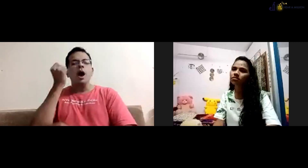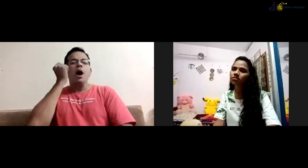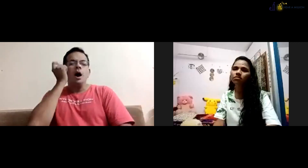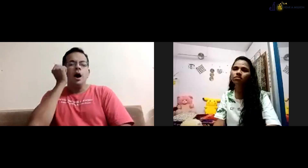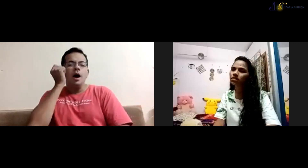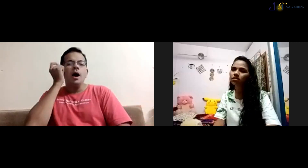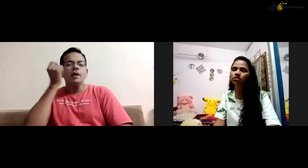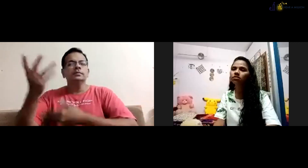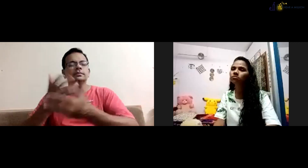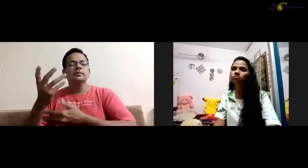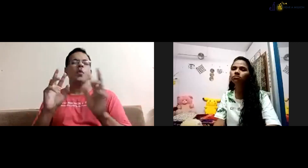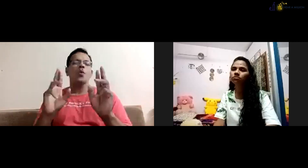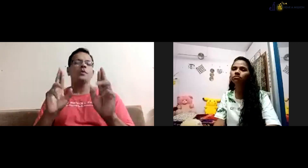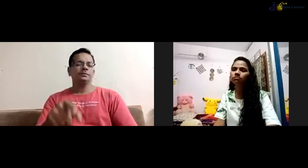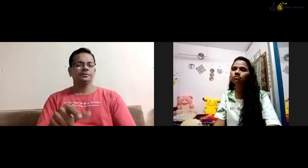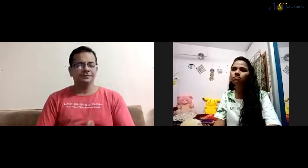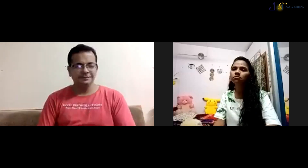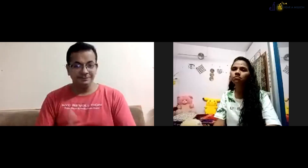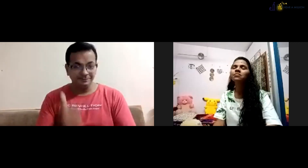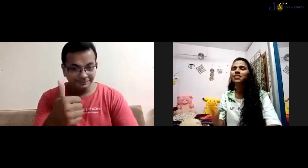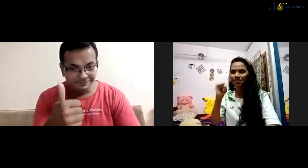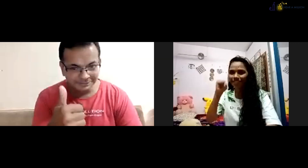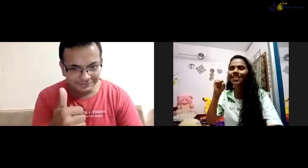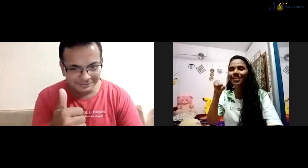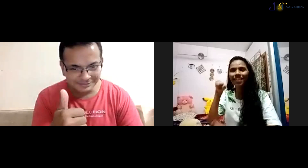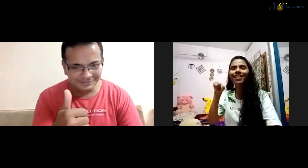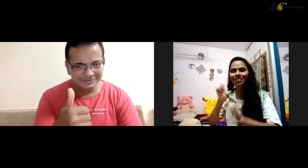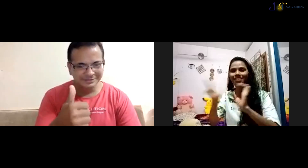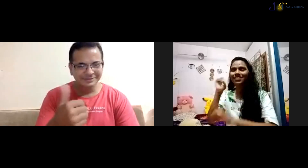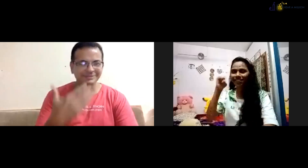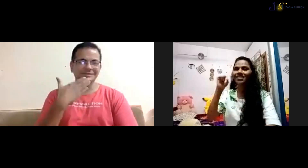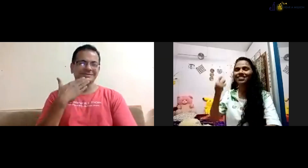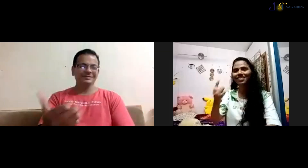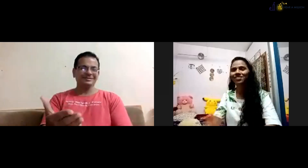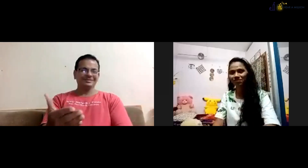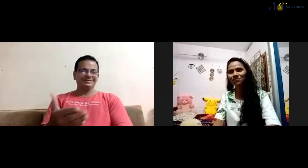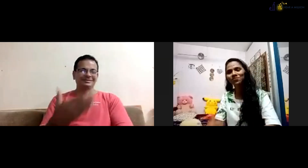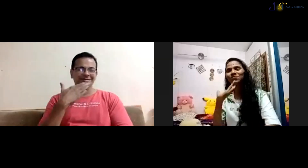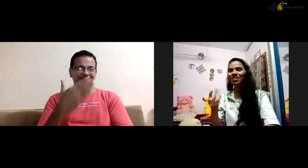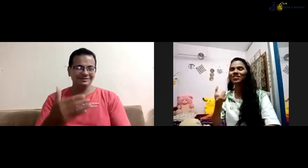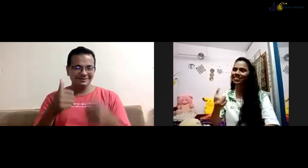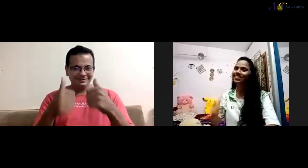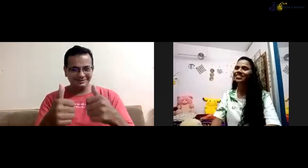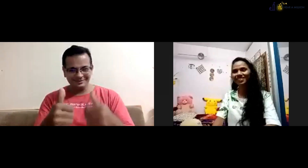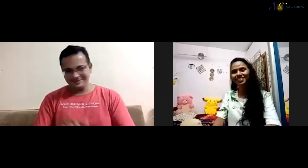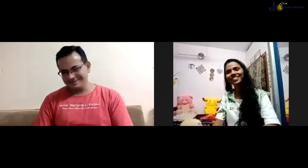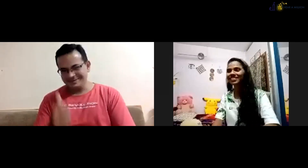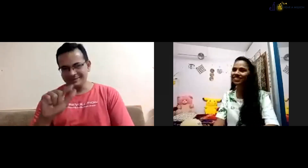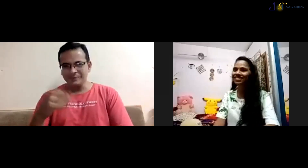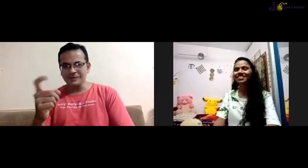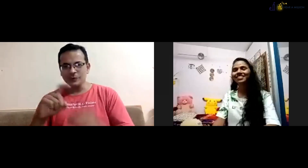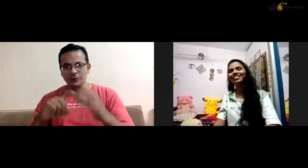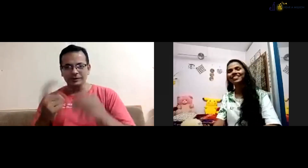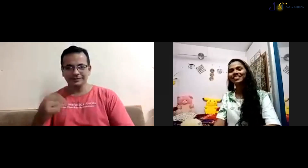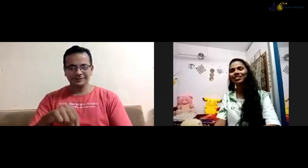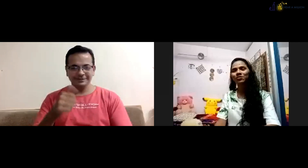uh, discuss with them and ask them that we wanted to come and we wanted to join the activities in the organization. This thing